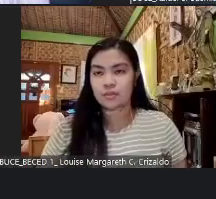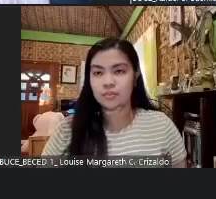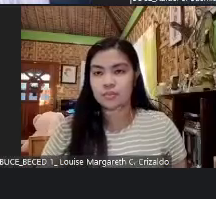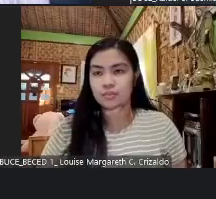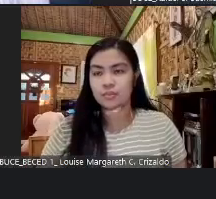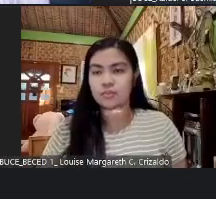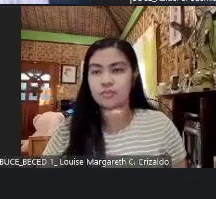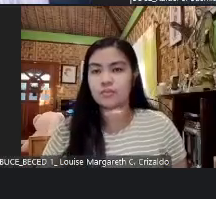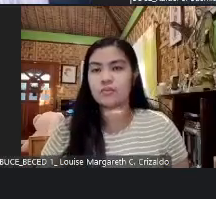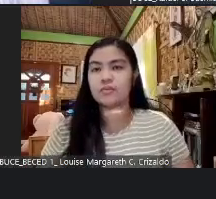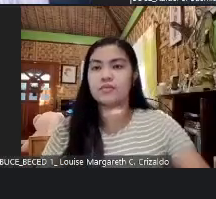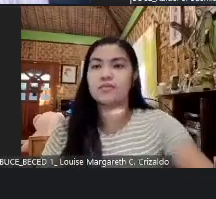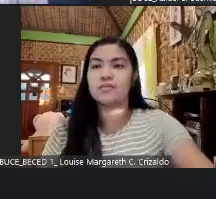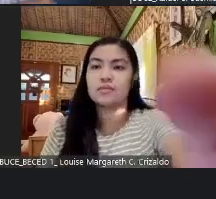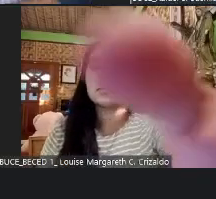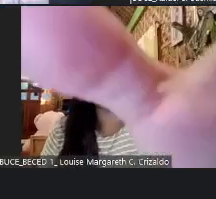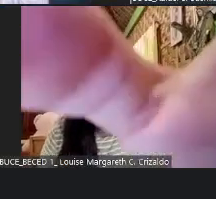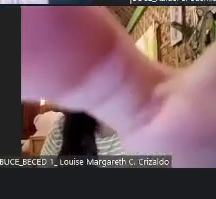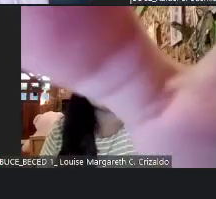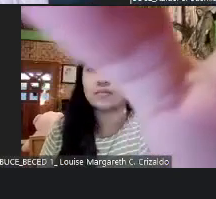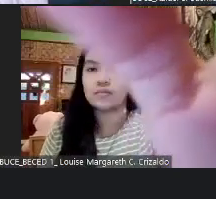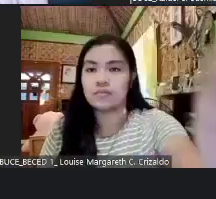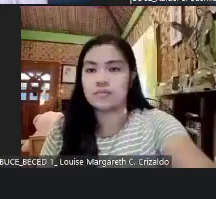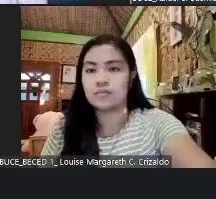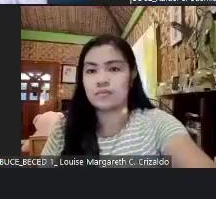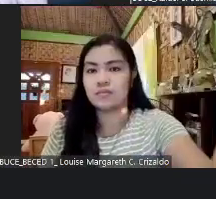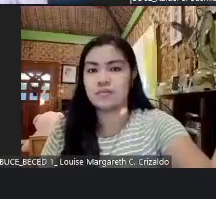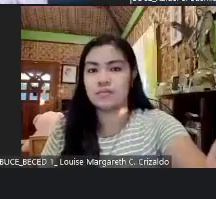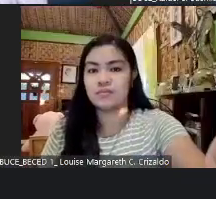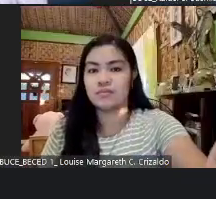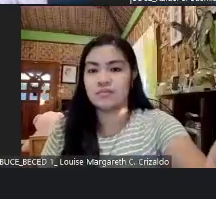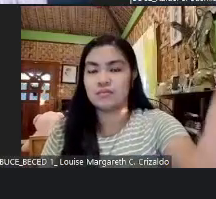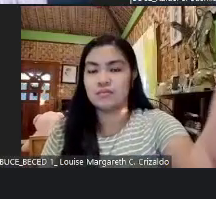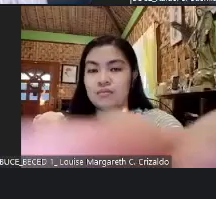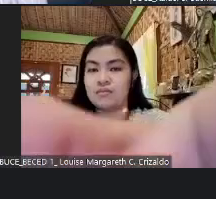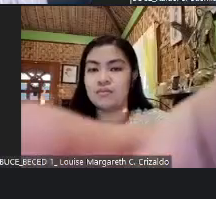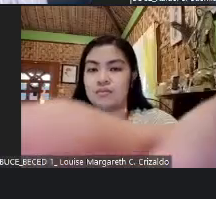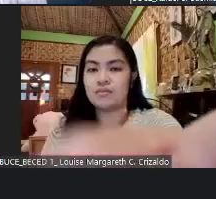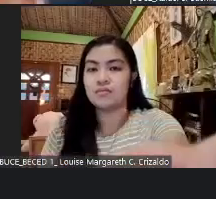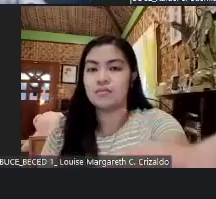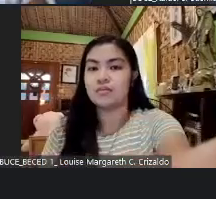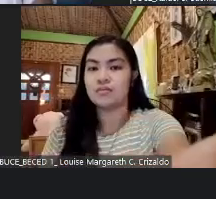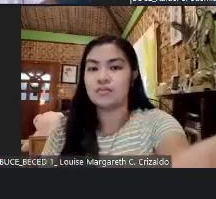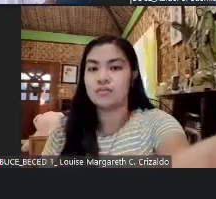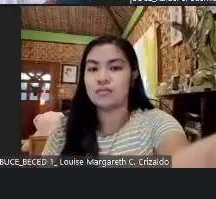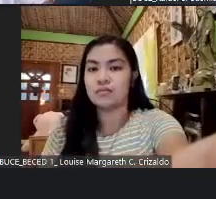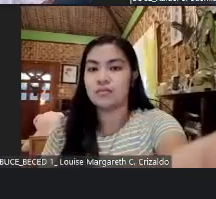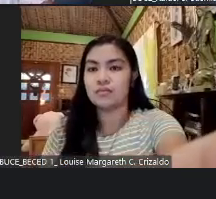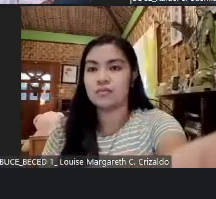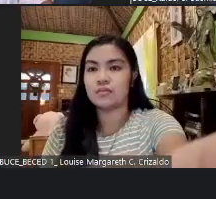further, sorry, next po. So going further,